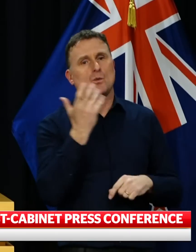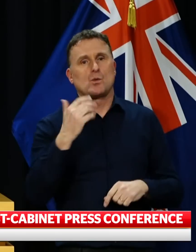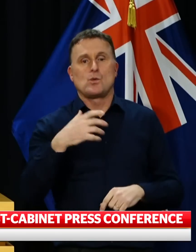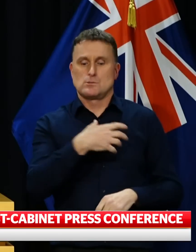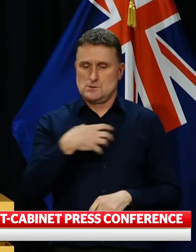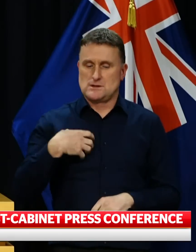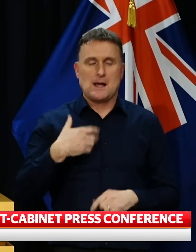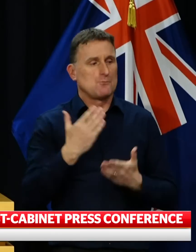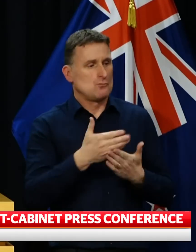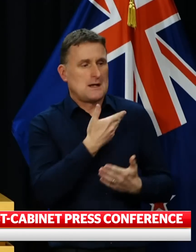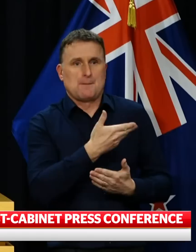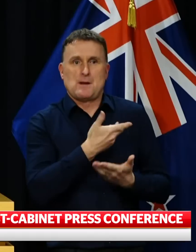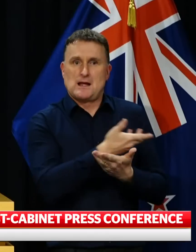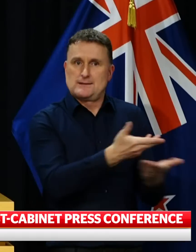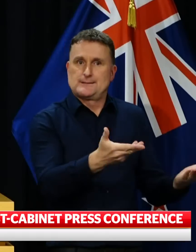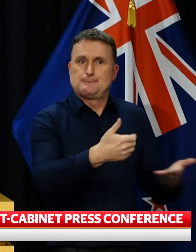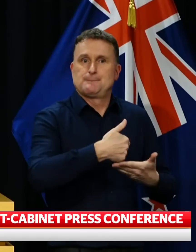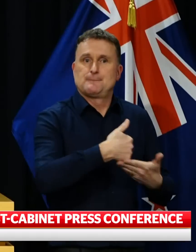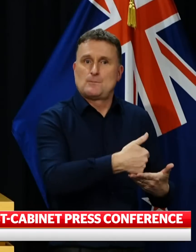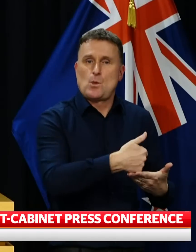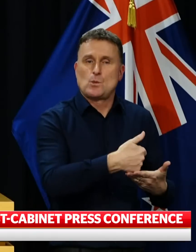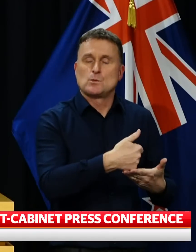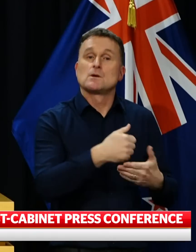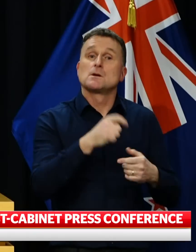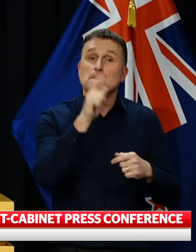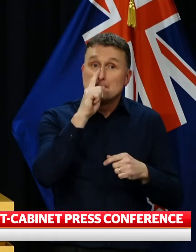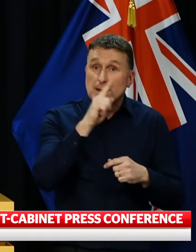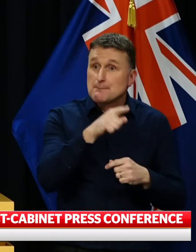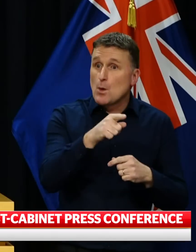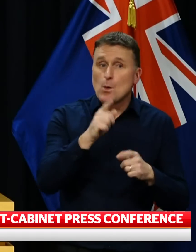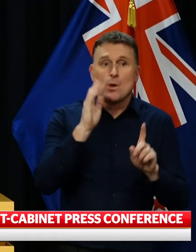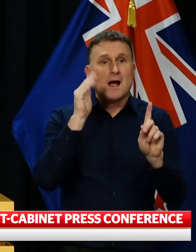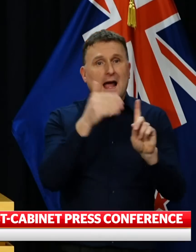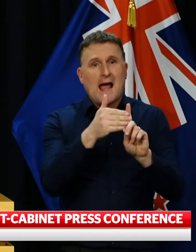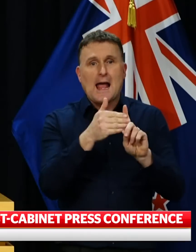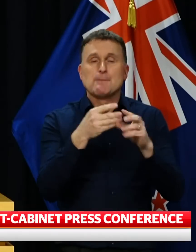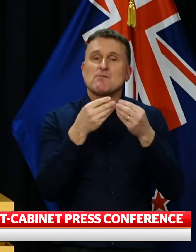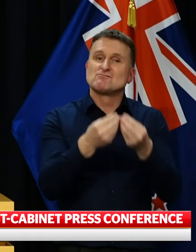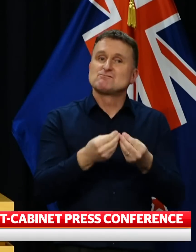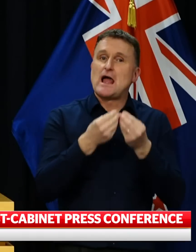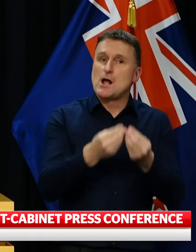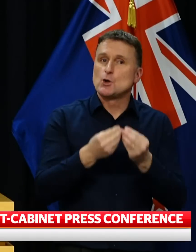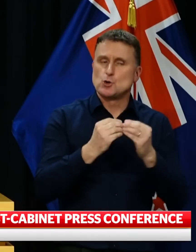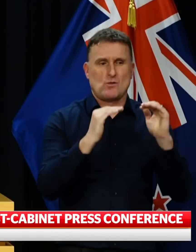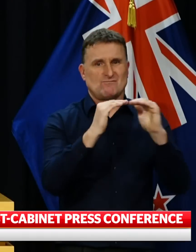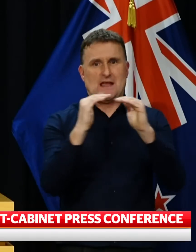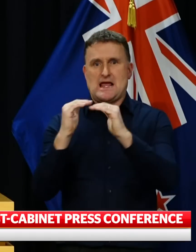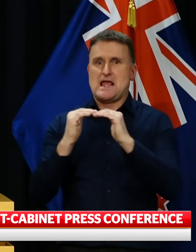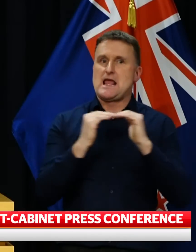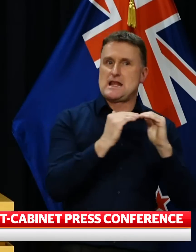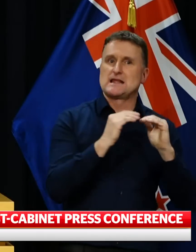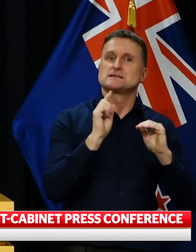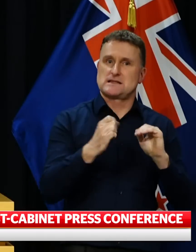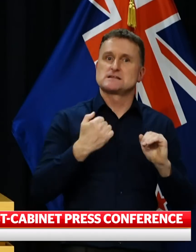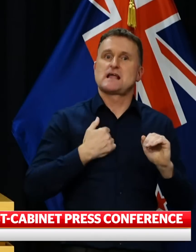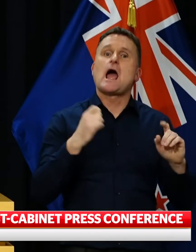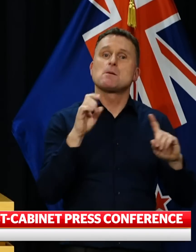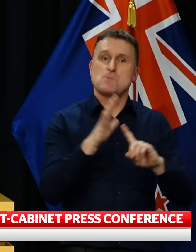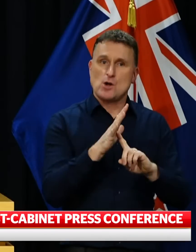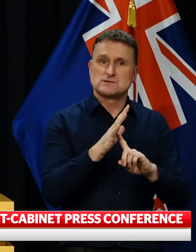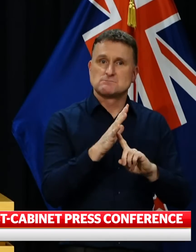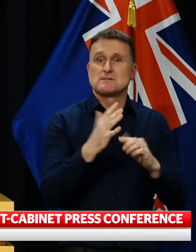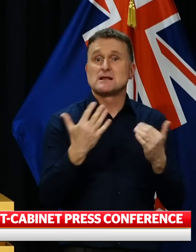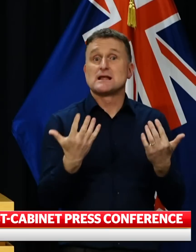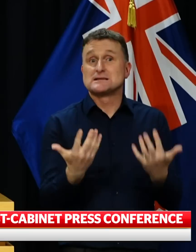is incredibly proud of. Valuing people fairly is what governments can do if it views that as a priority. I'm now happy to open up